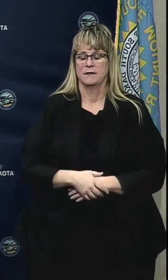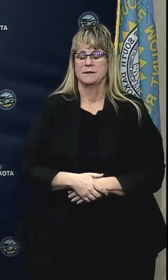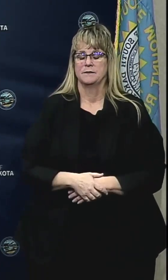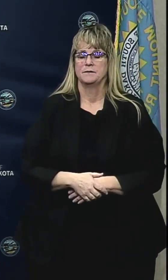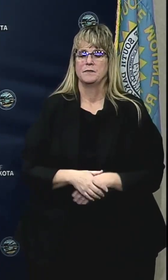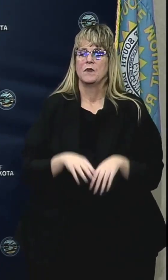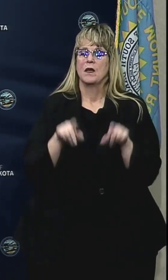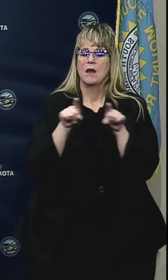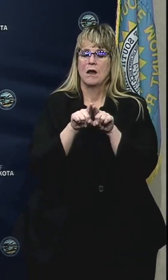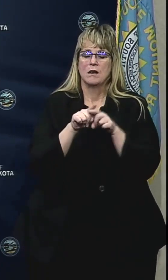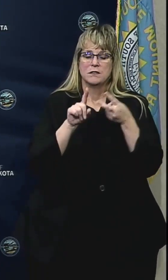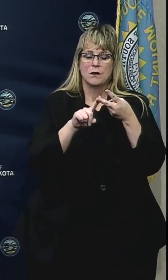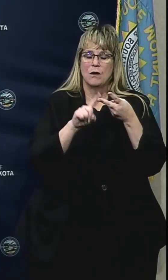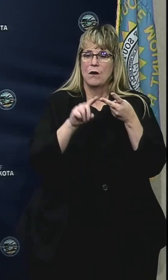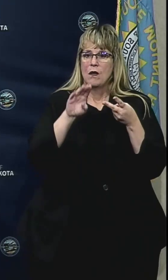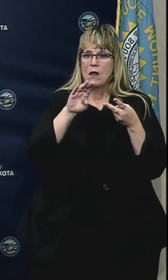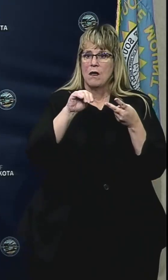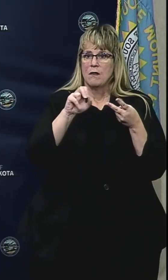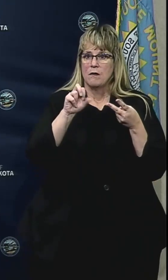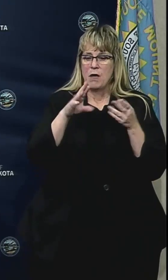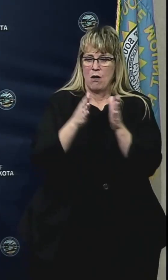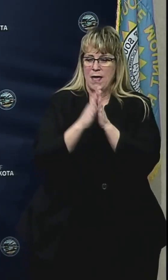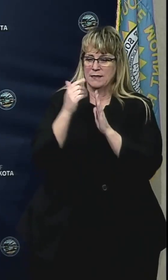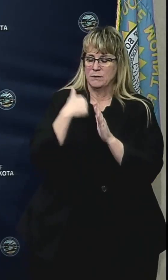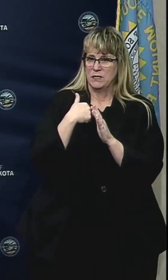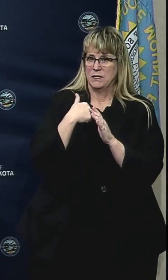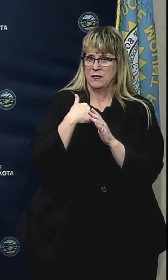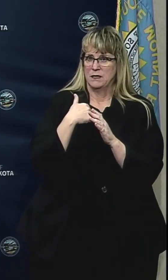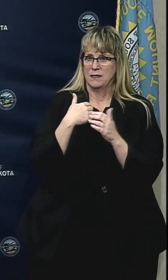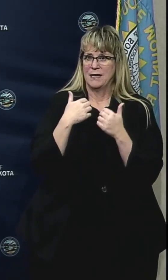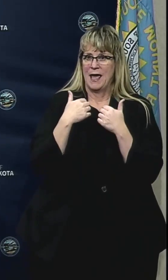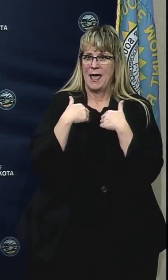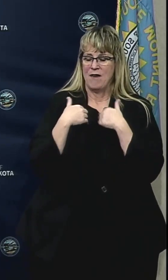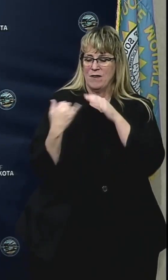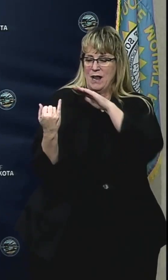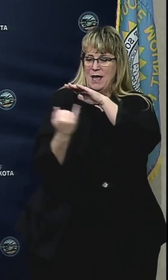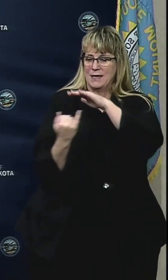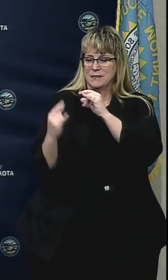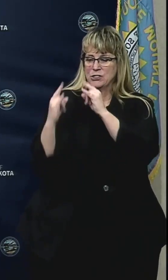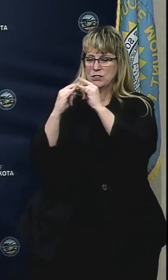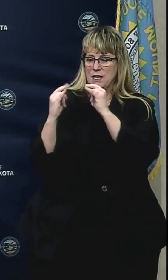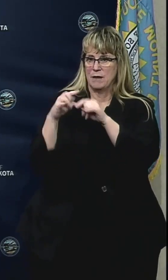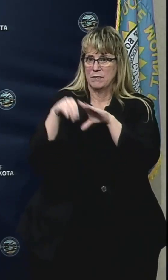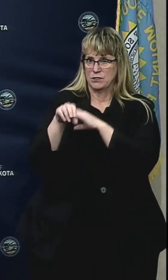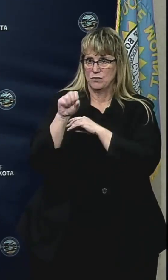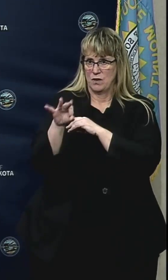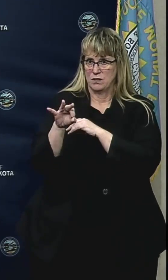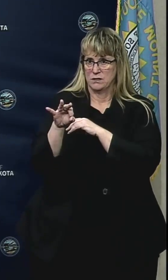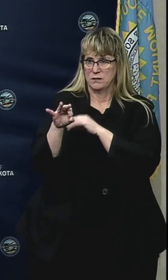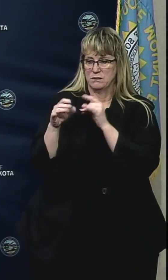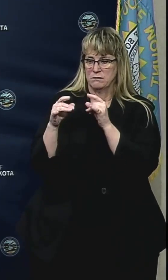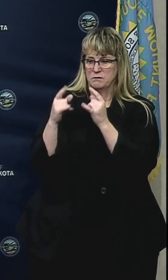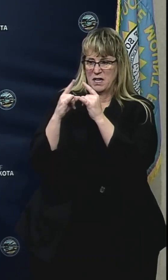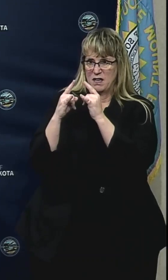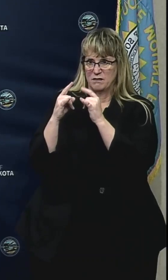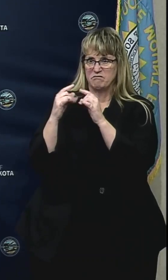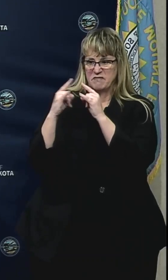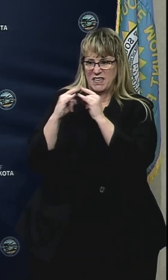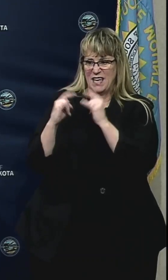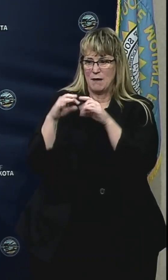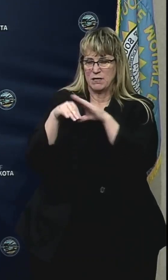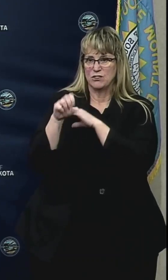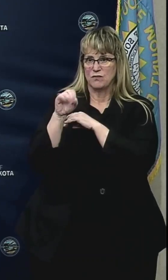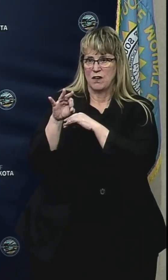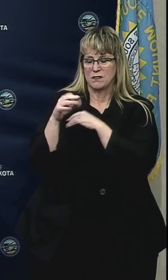another request that the mayor has made of me was to set up an isolation camp in Sioux Falls. They asked it would be the size